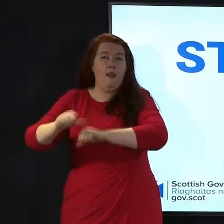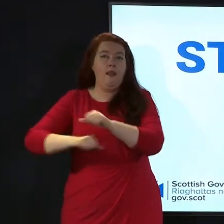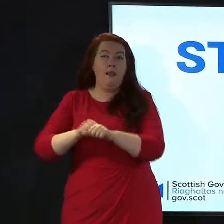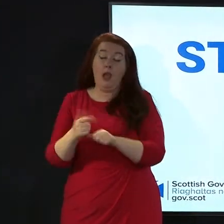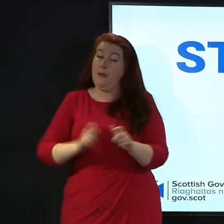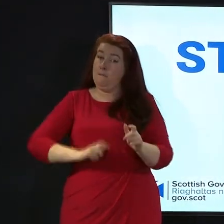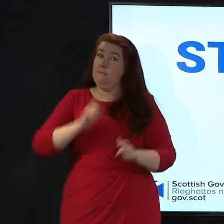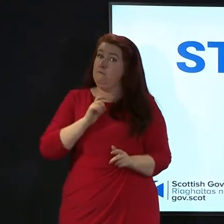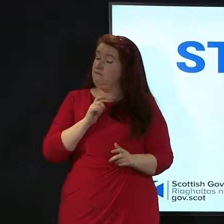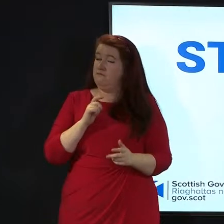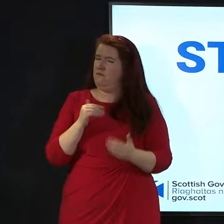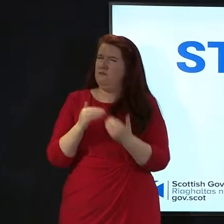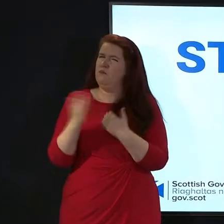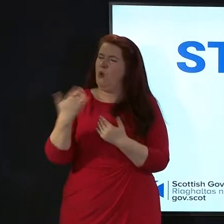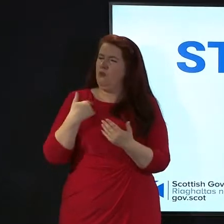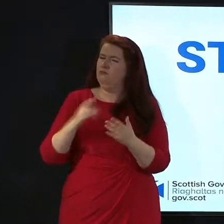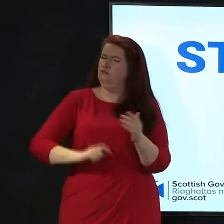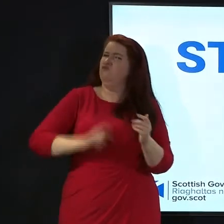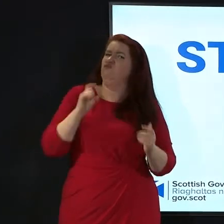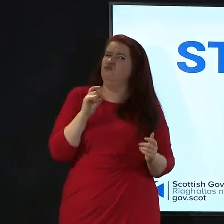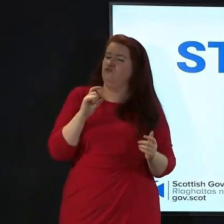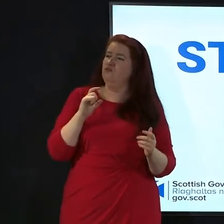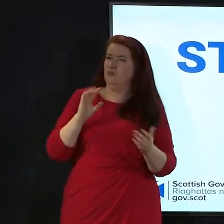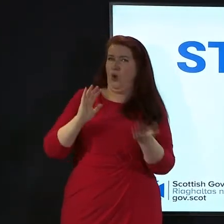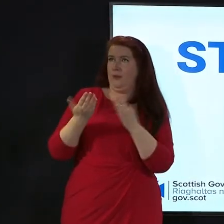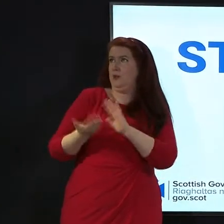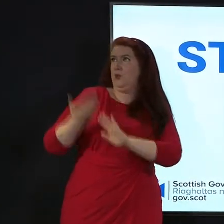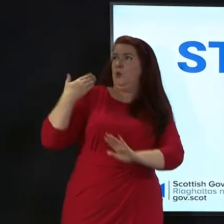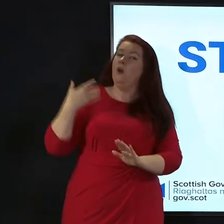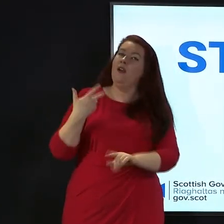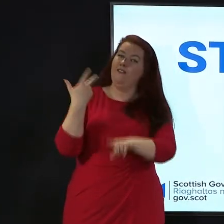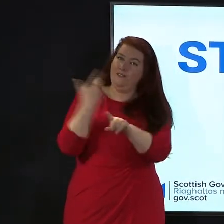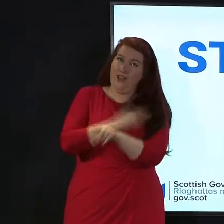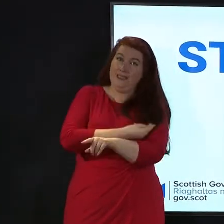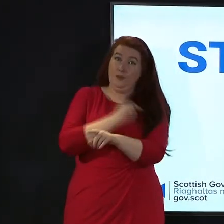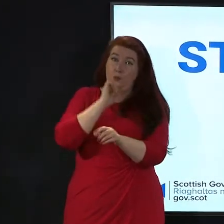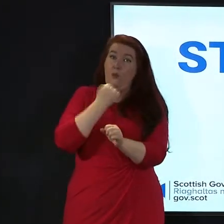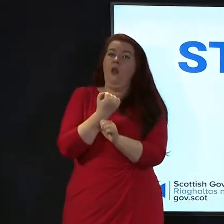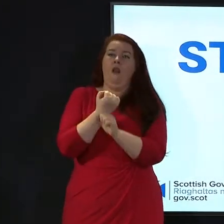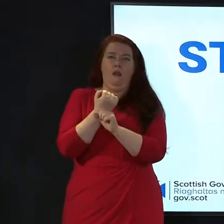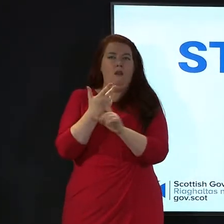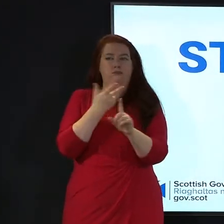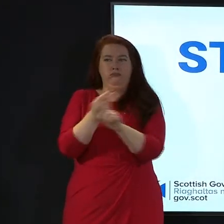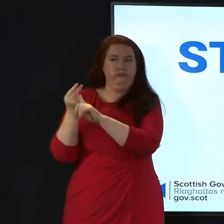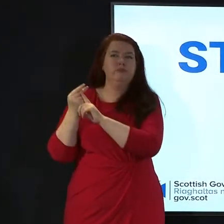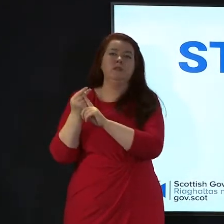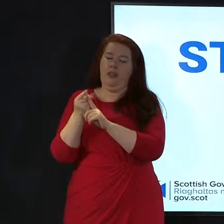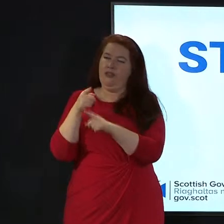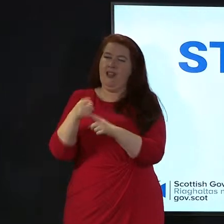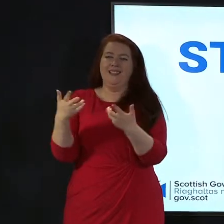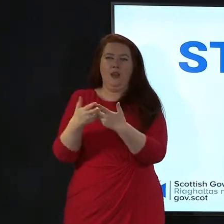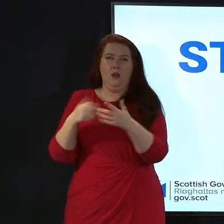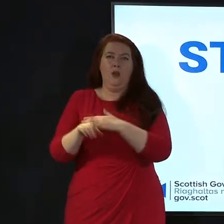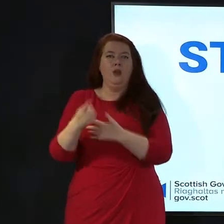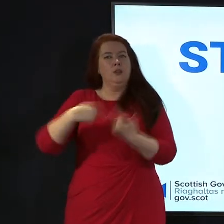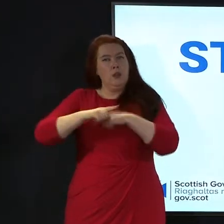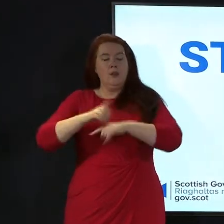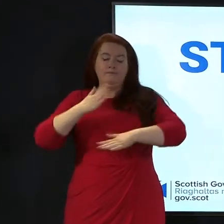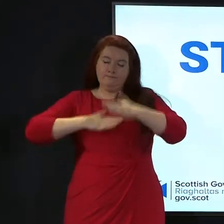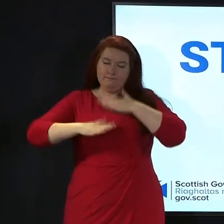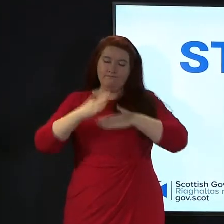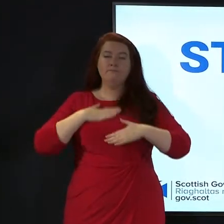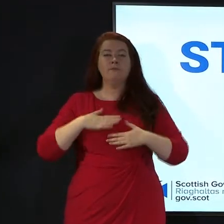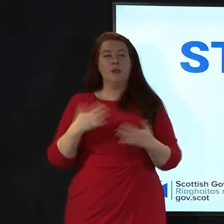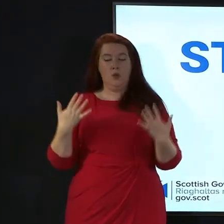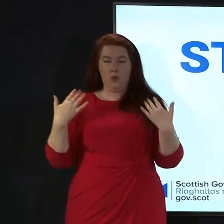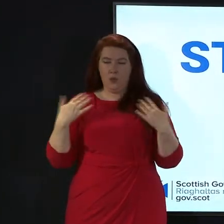more confident than I have ever been, that the vaccine is getting us out of this. So if we all just keep the heed, keep doing all the things